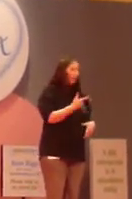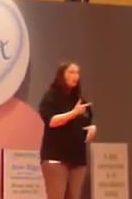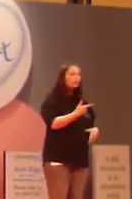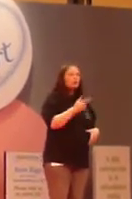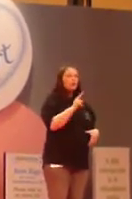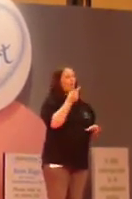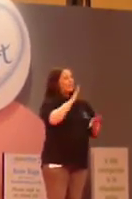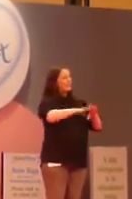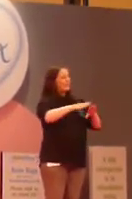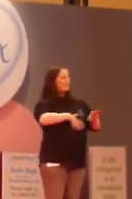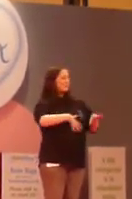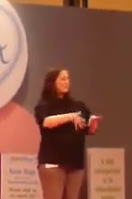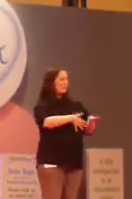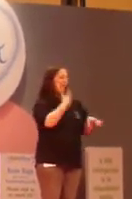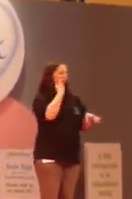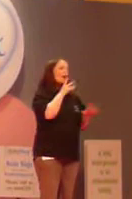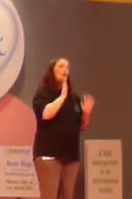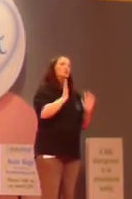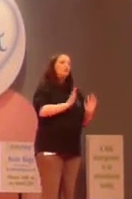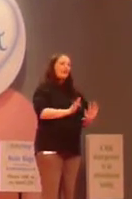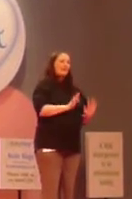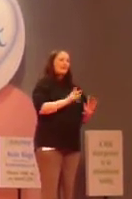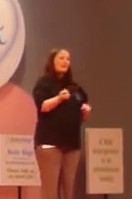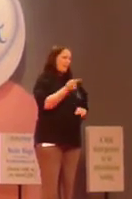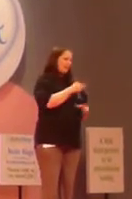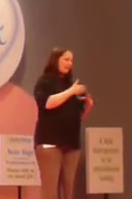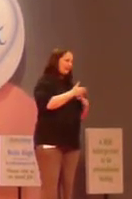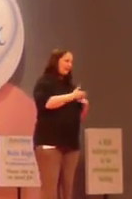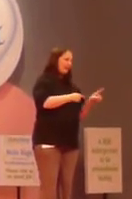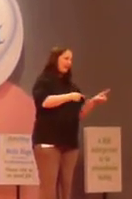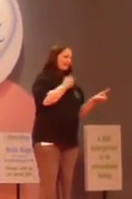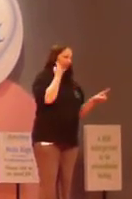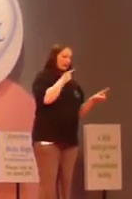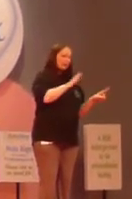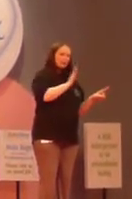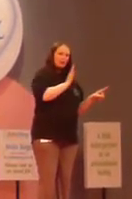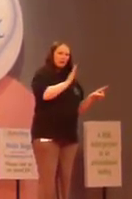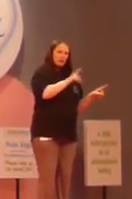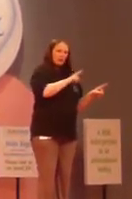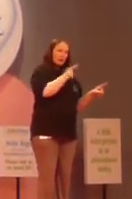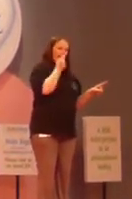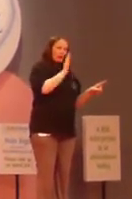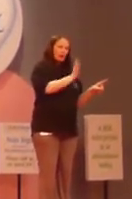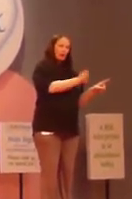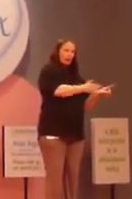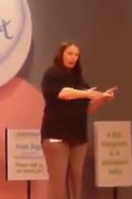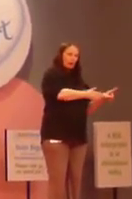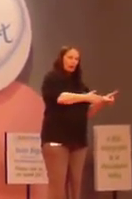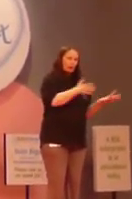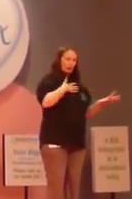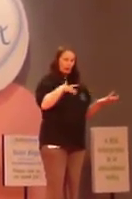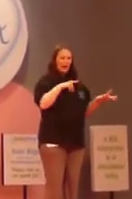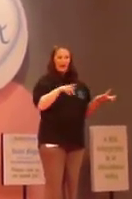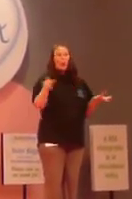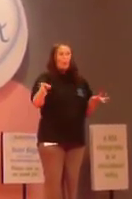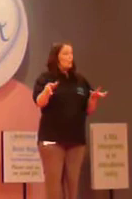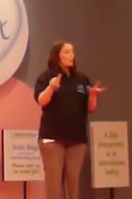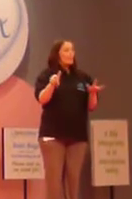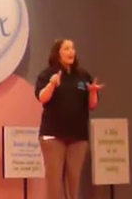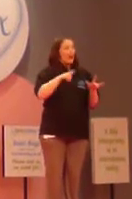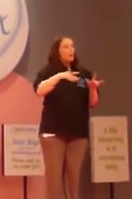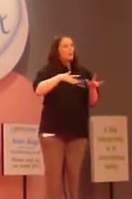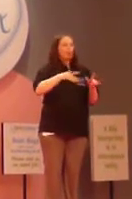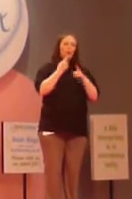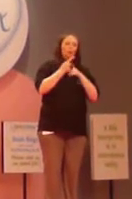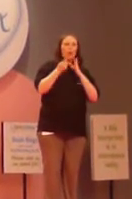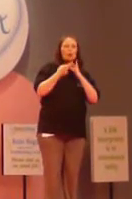pregnant with the first child, and I thought, I really don't want to go back to work. No. I quite like this toddler group lifestyle. Yeah, cups of coffee, chatting to other